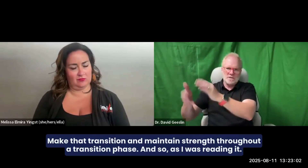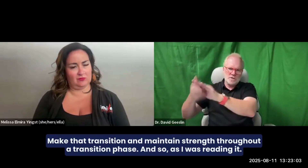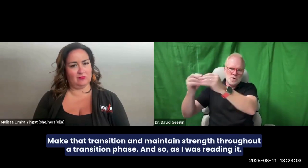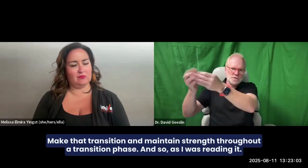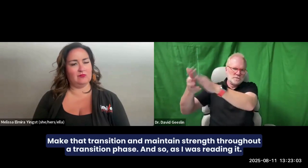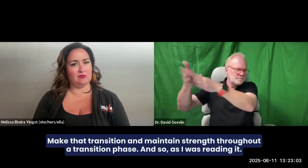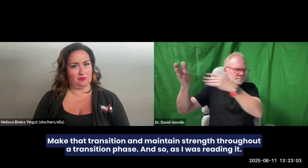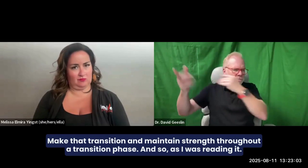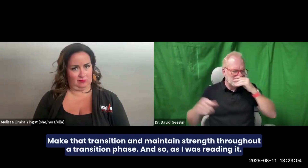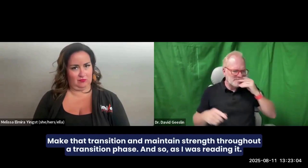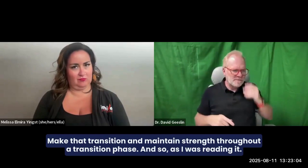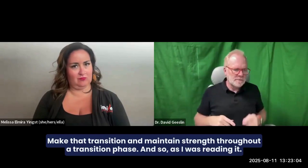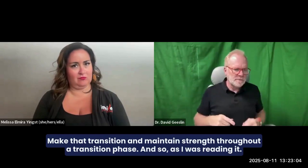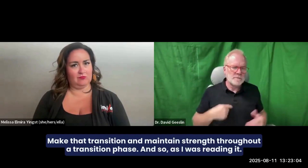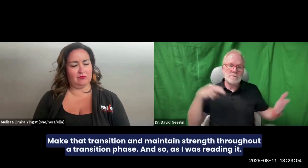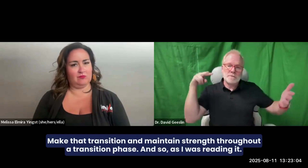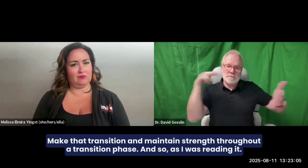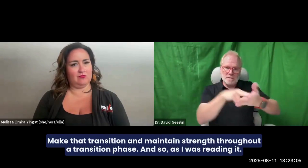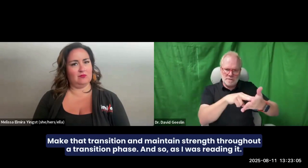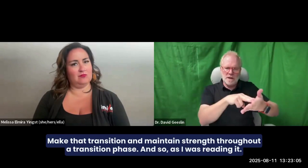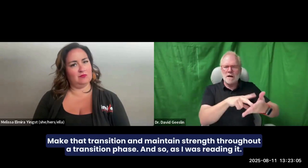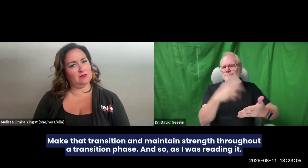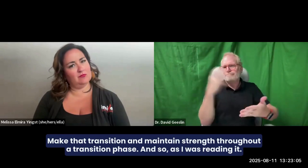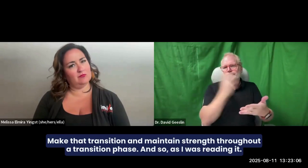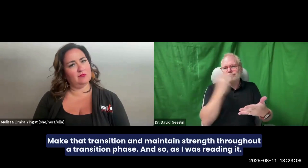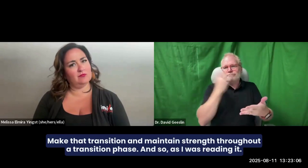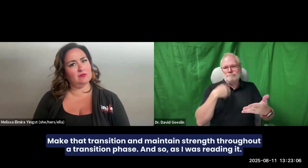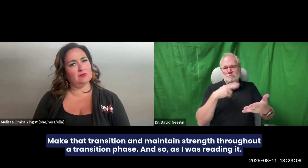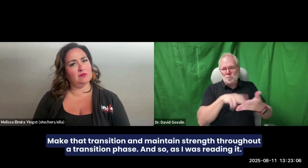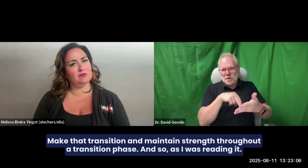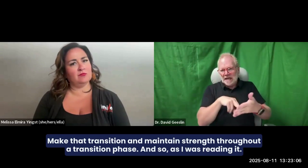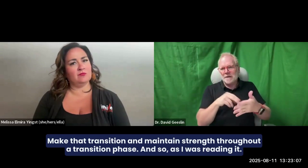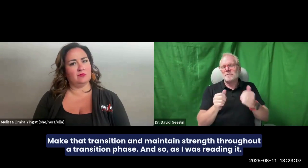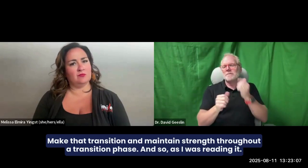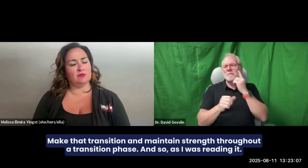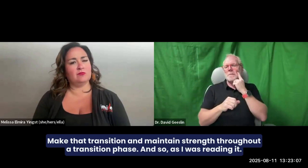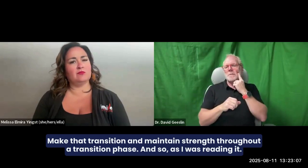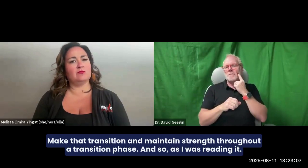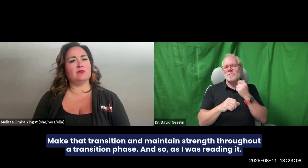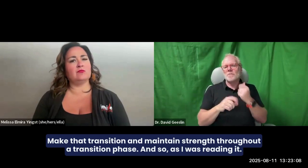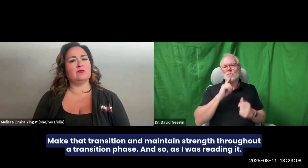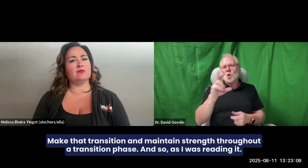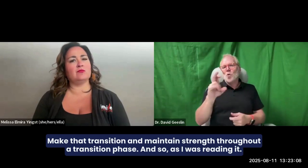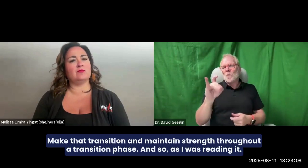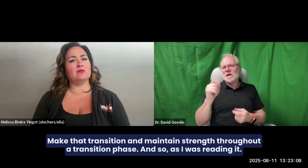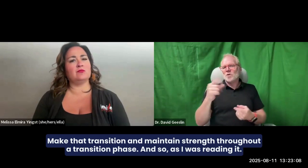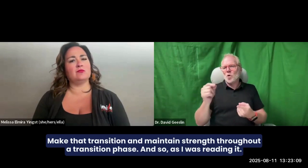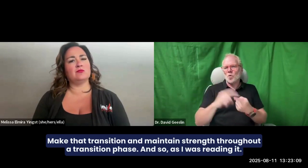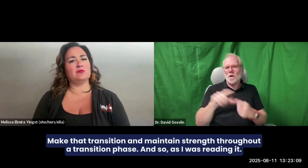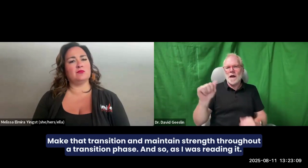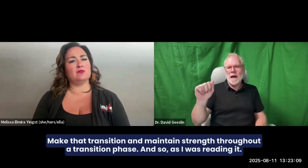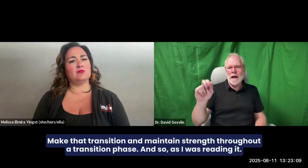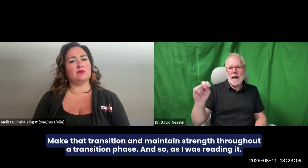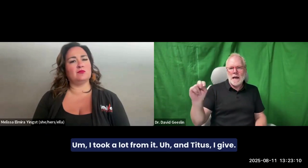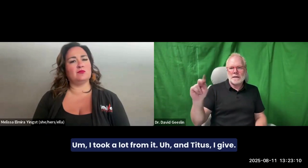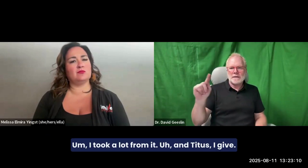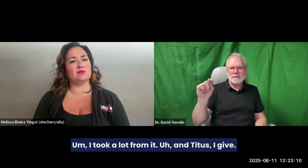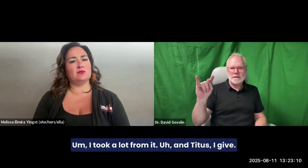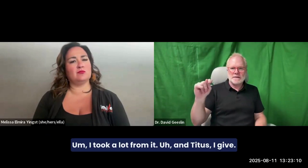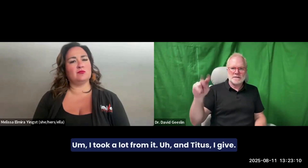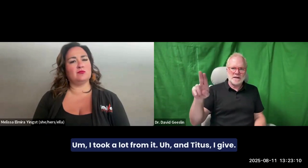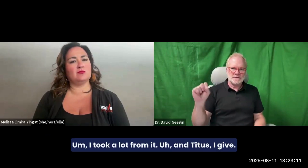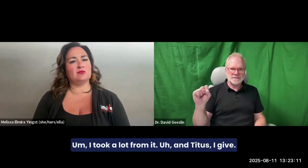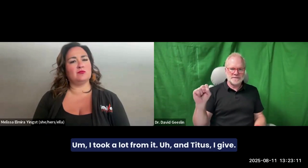that transition and maintain strength throughout a transition phase. And so as I was reading it,